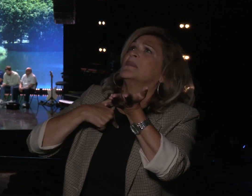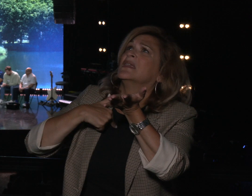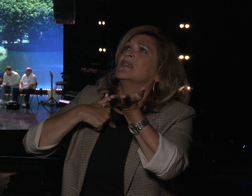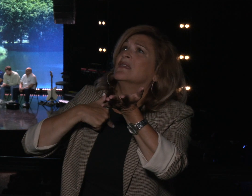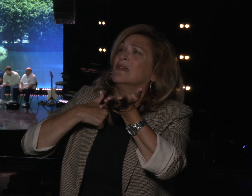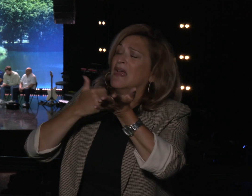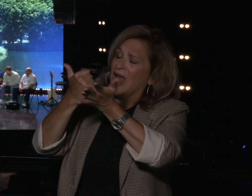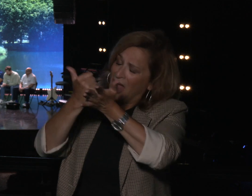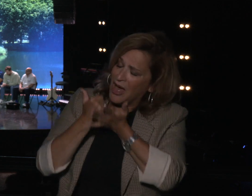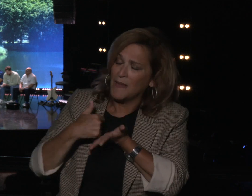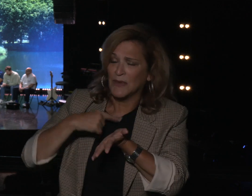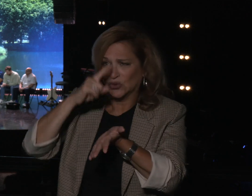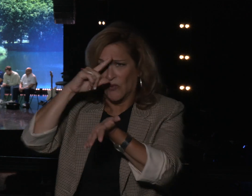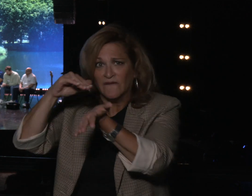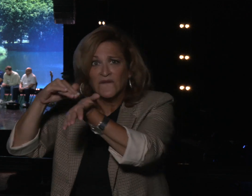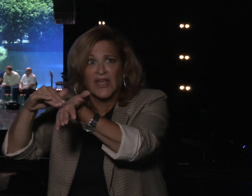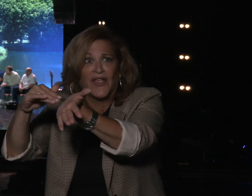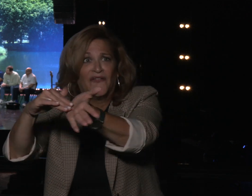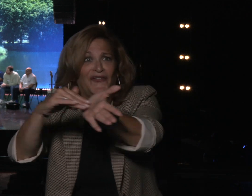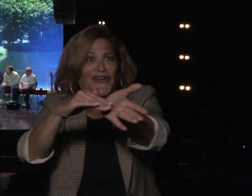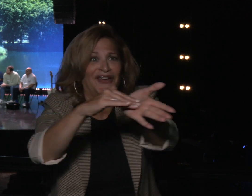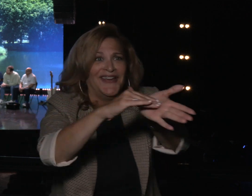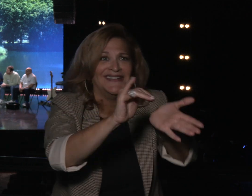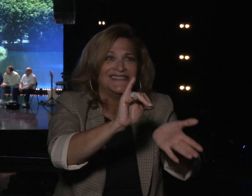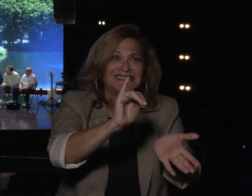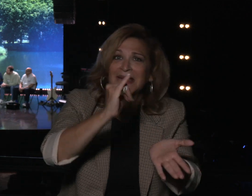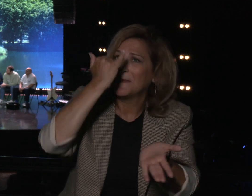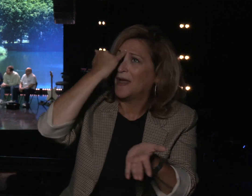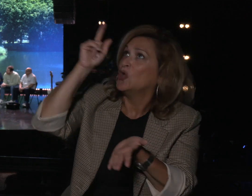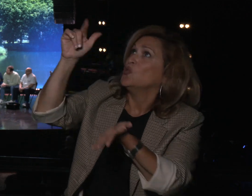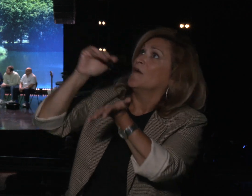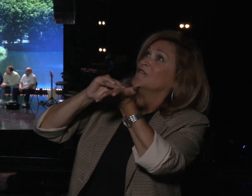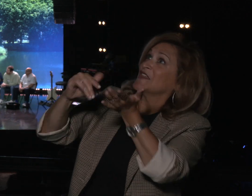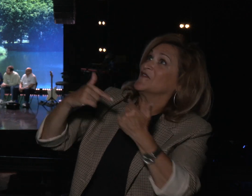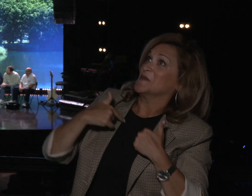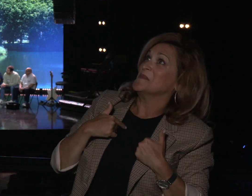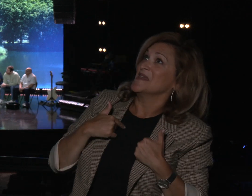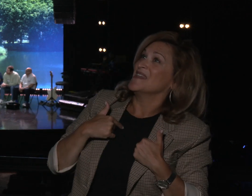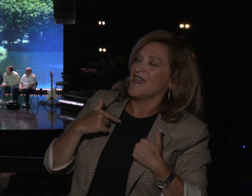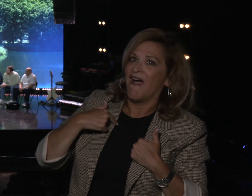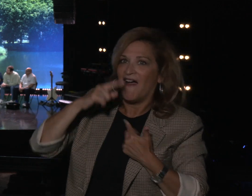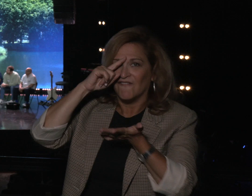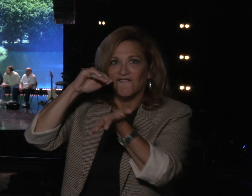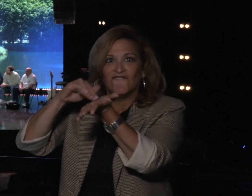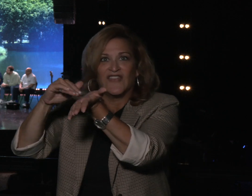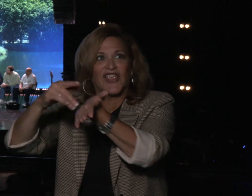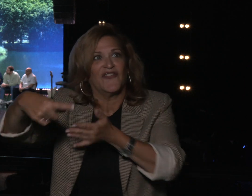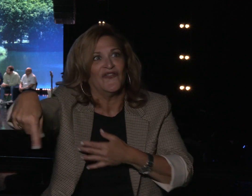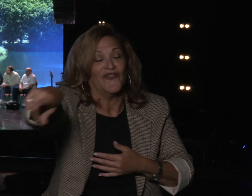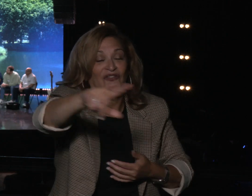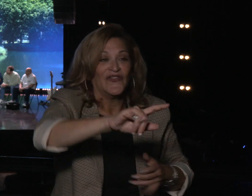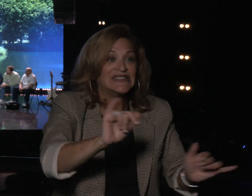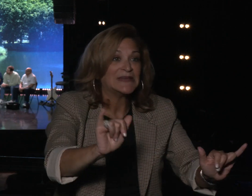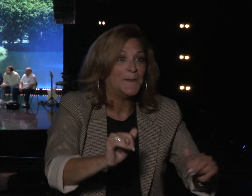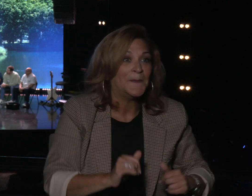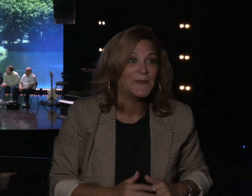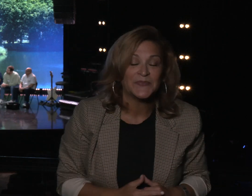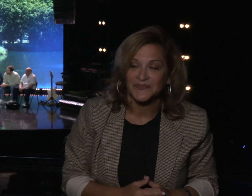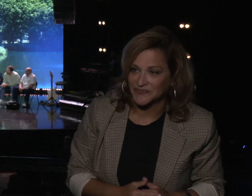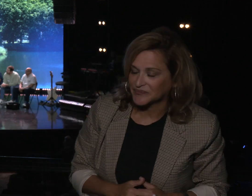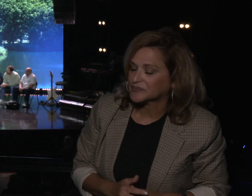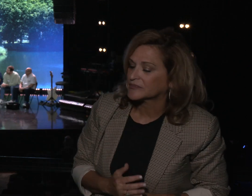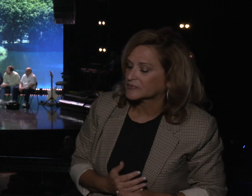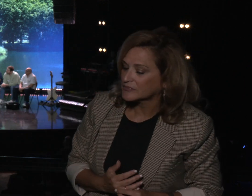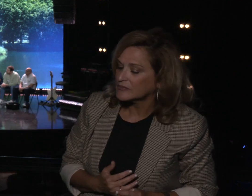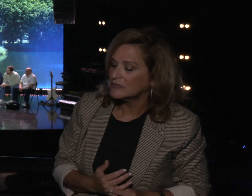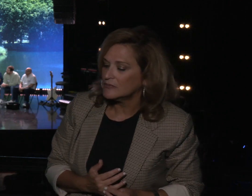others? Help me to do this for others as you've done unto me. And then after Jesus is done, he puts